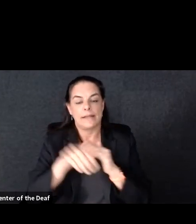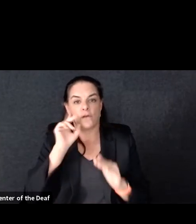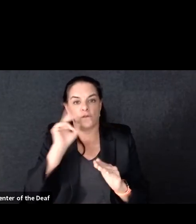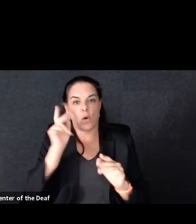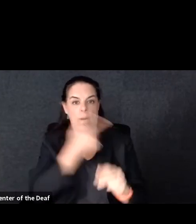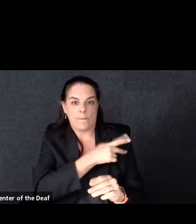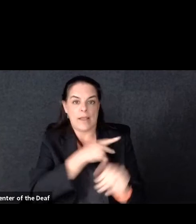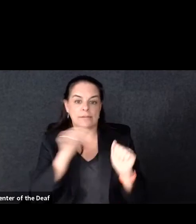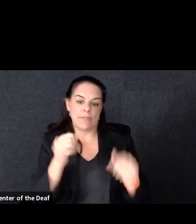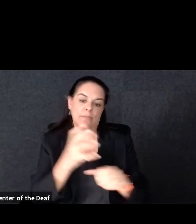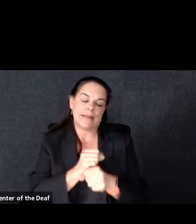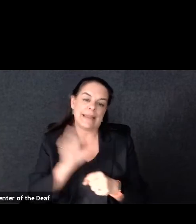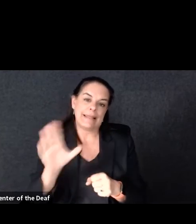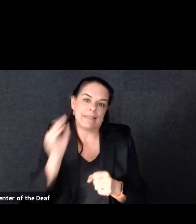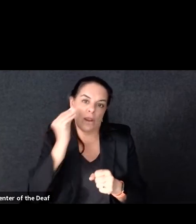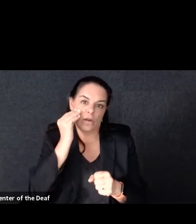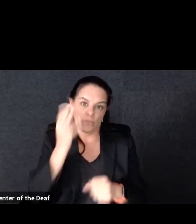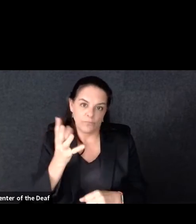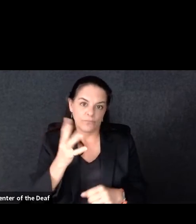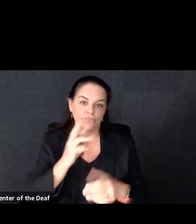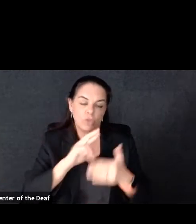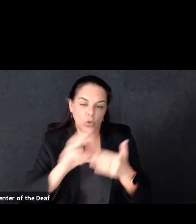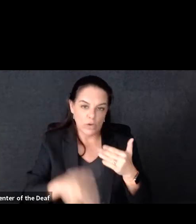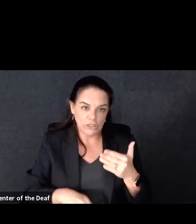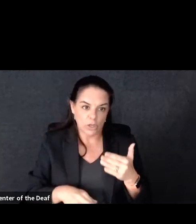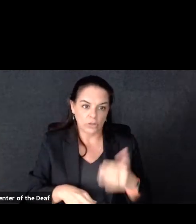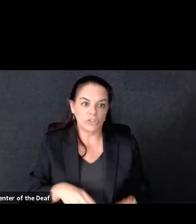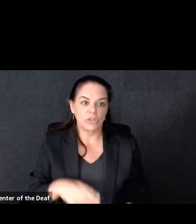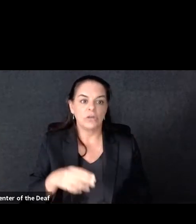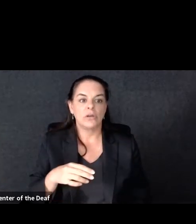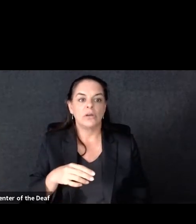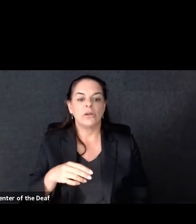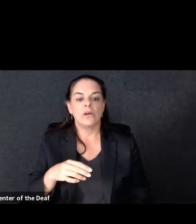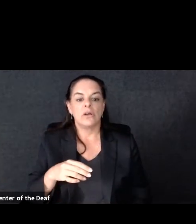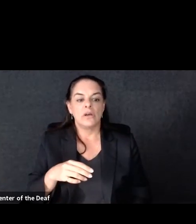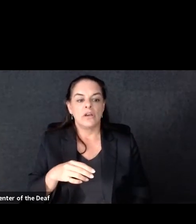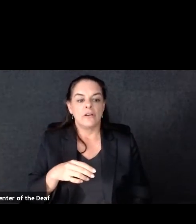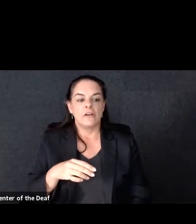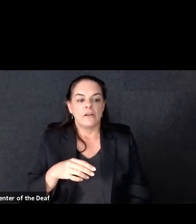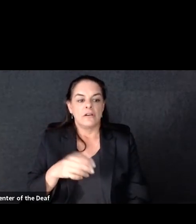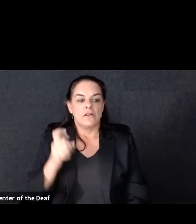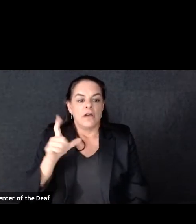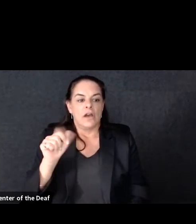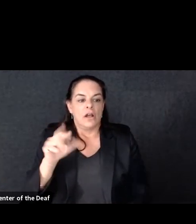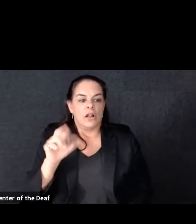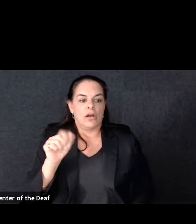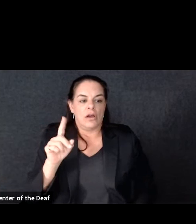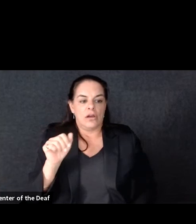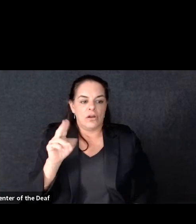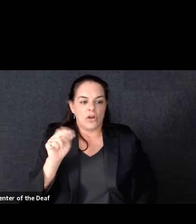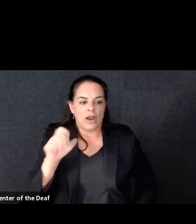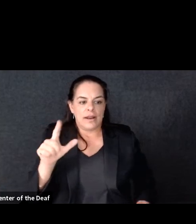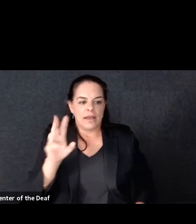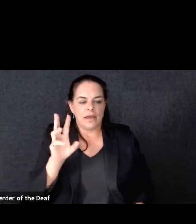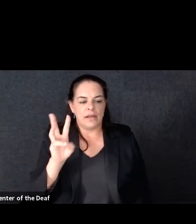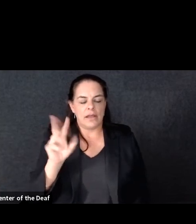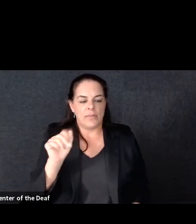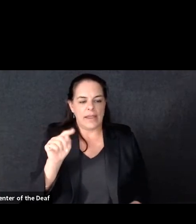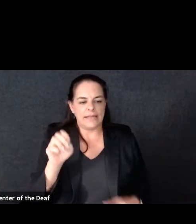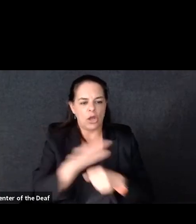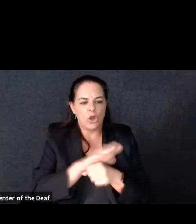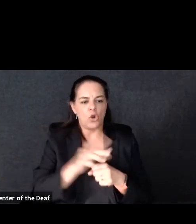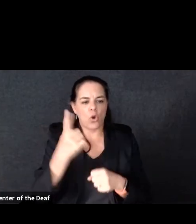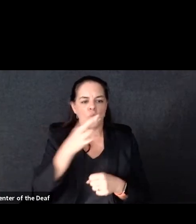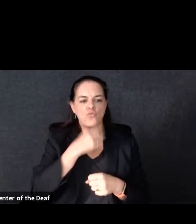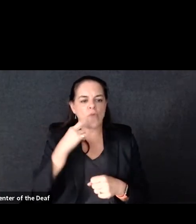results and have the information they need. So wanted to be most convenient for them. From Laura Darnell with WATE, a local